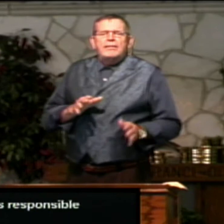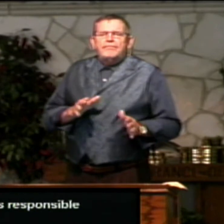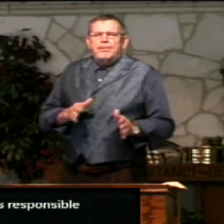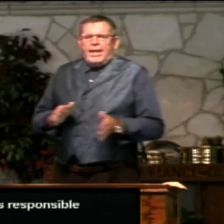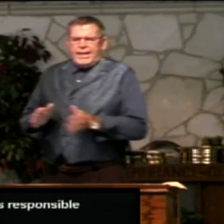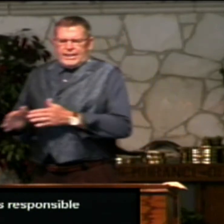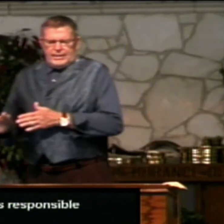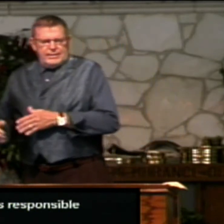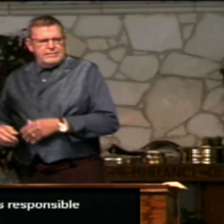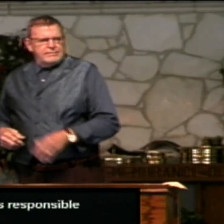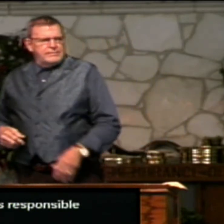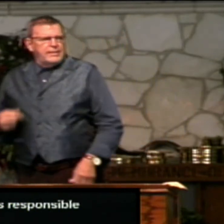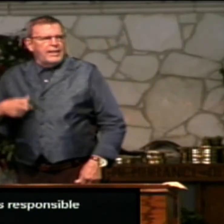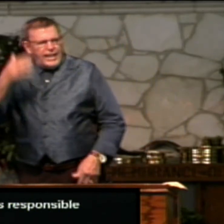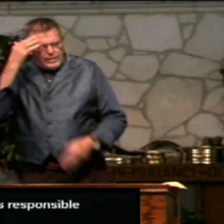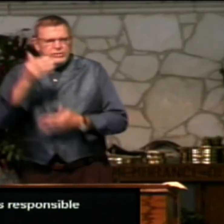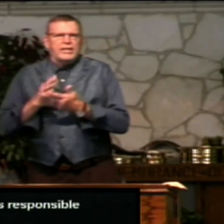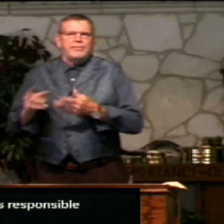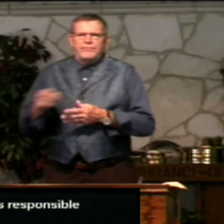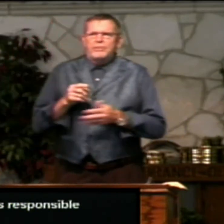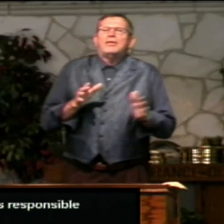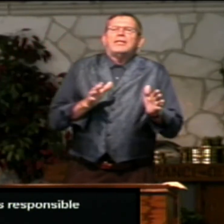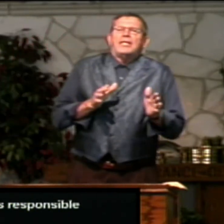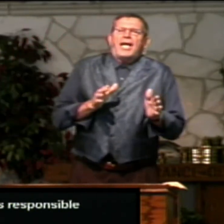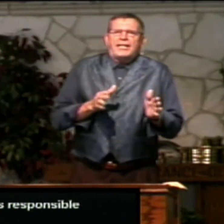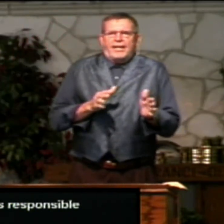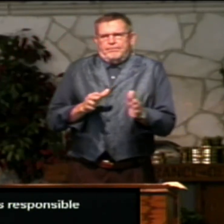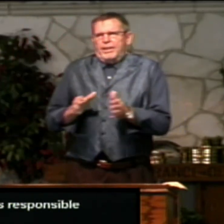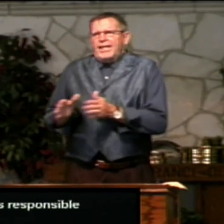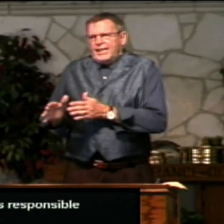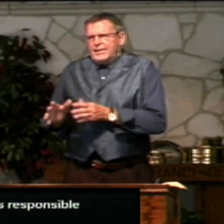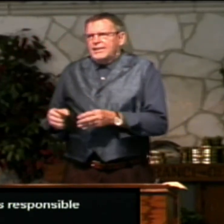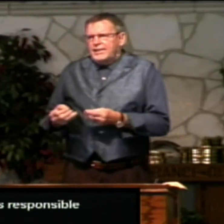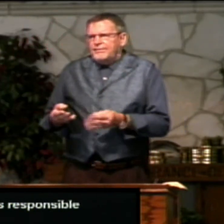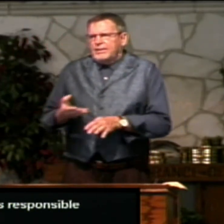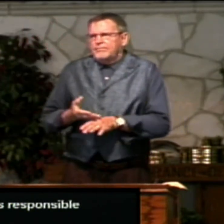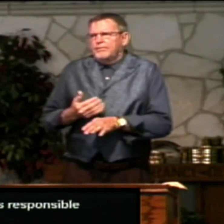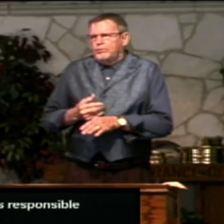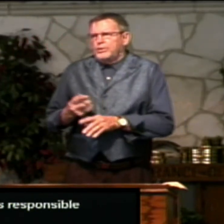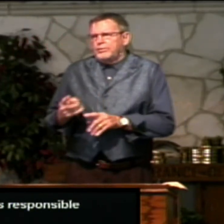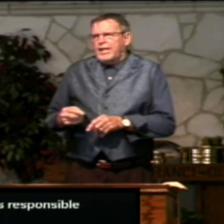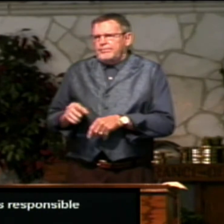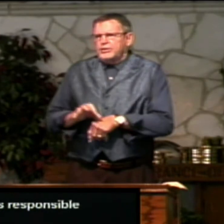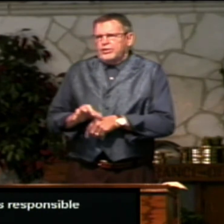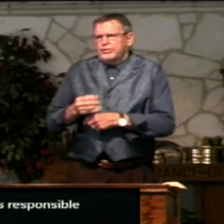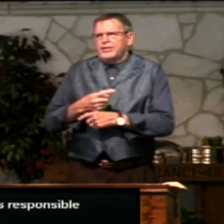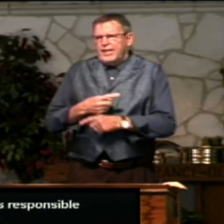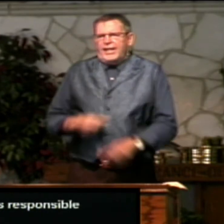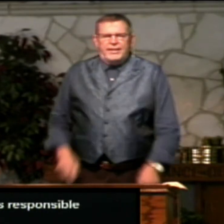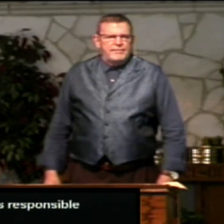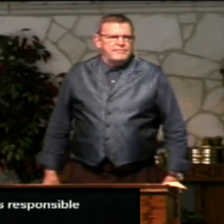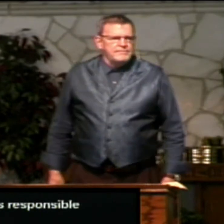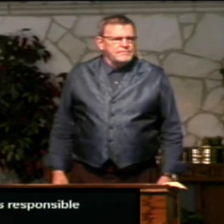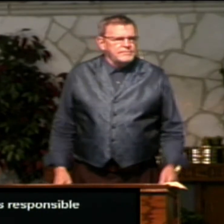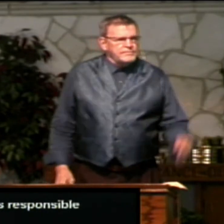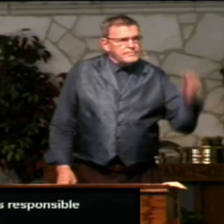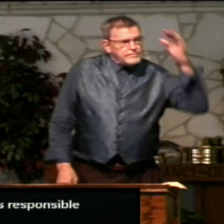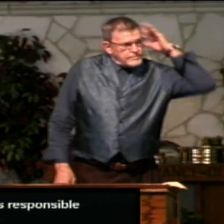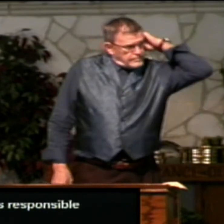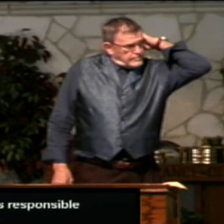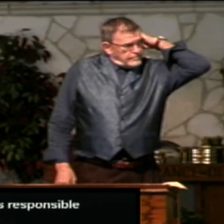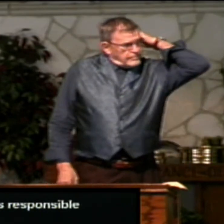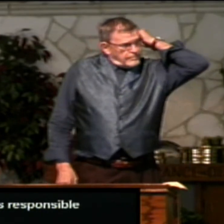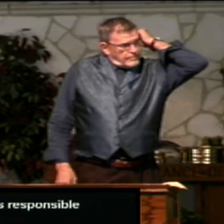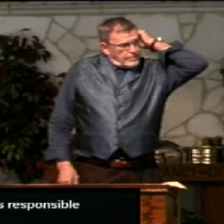was planned. And I know some of you had that planned giving before you came to church today,